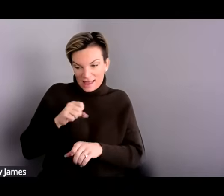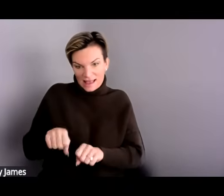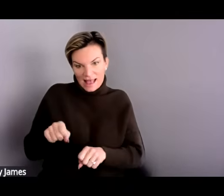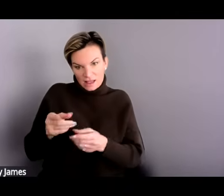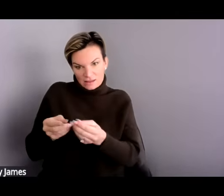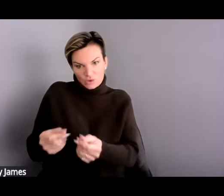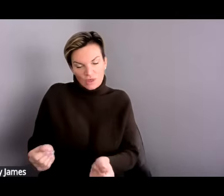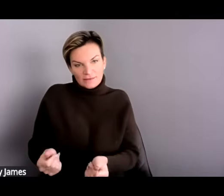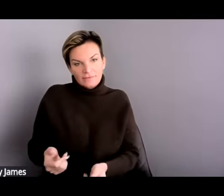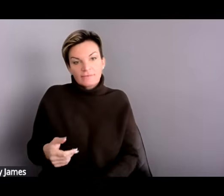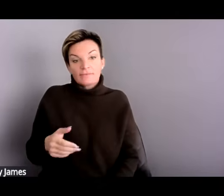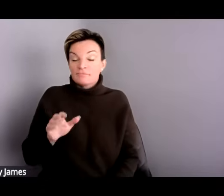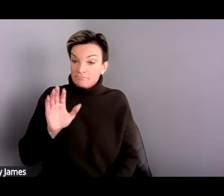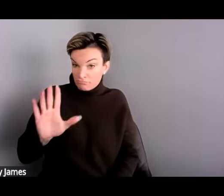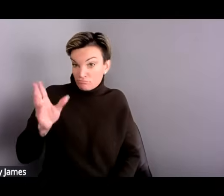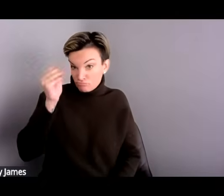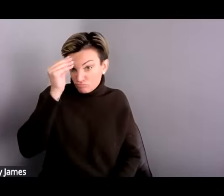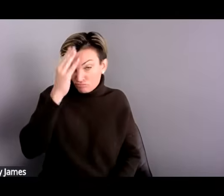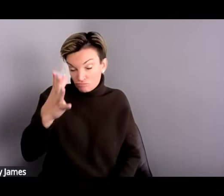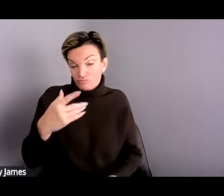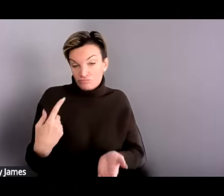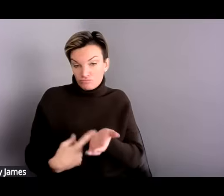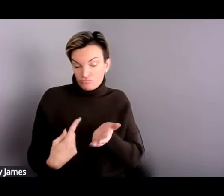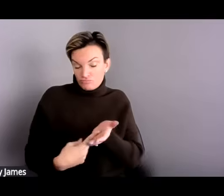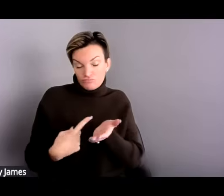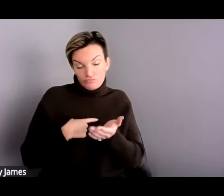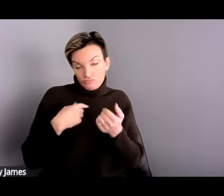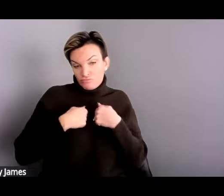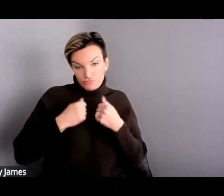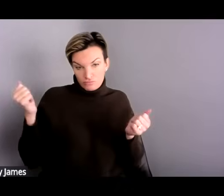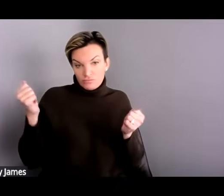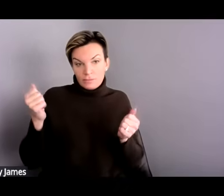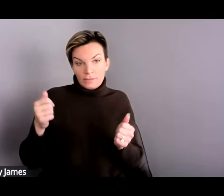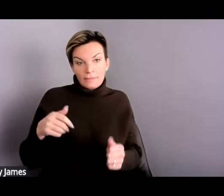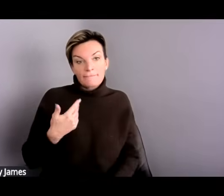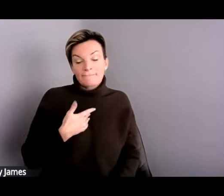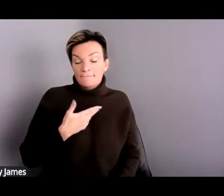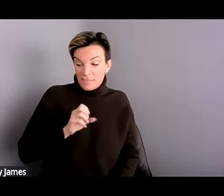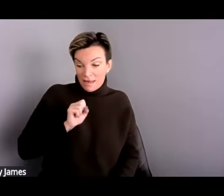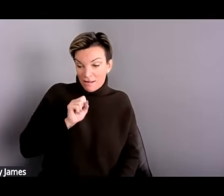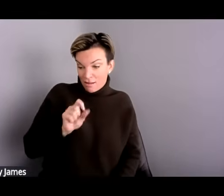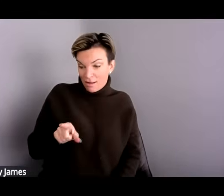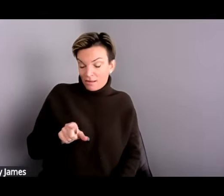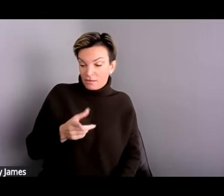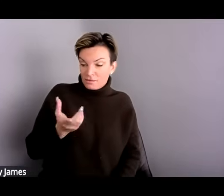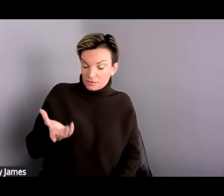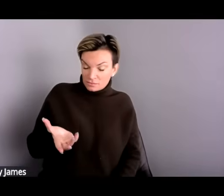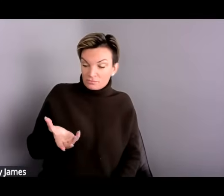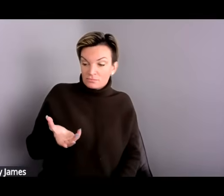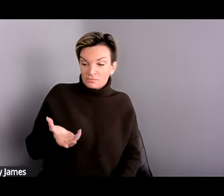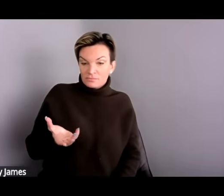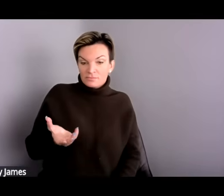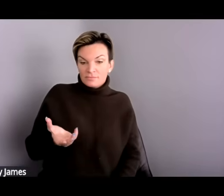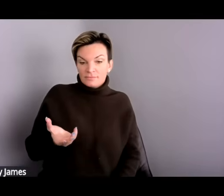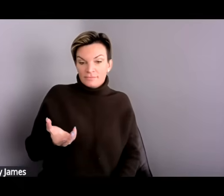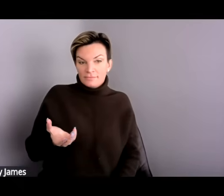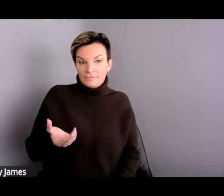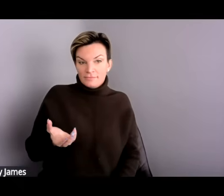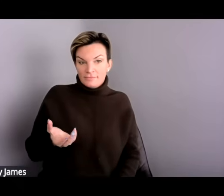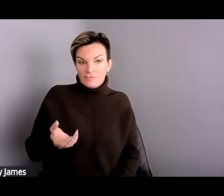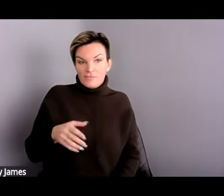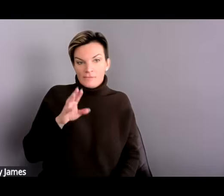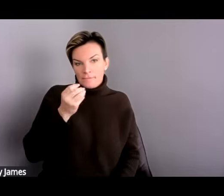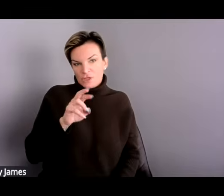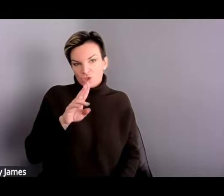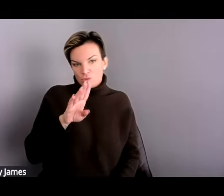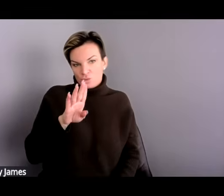the conversation that was had. I asked them if we could look at it, and Mr. Brewer, you're already going to